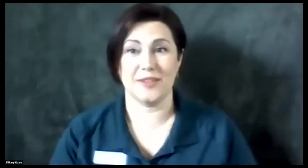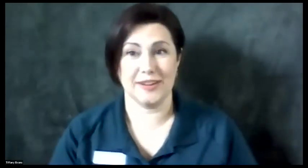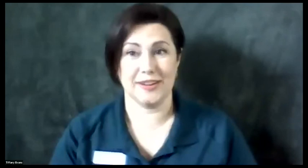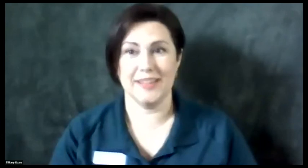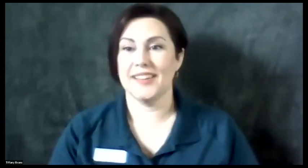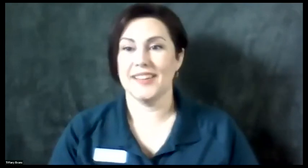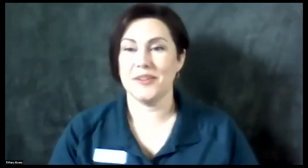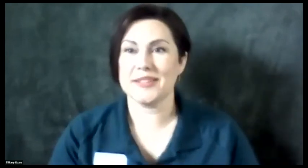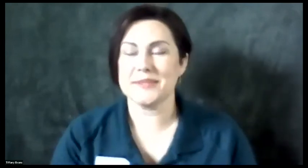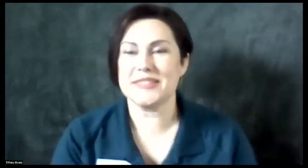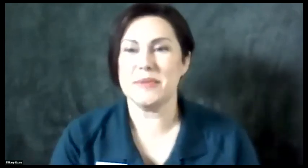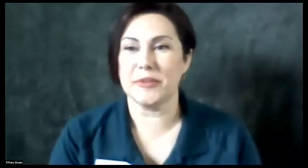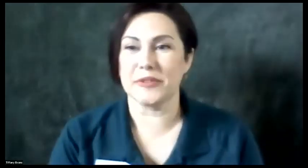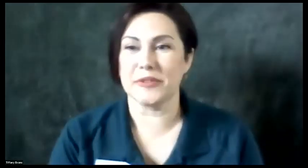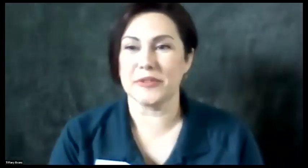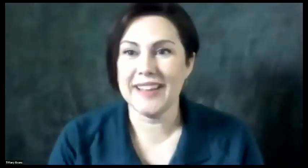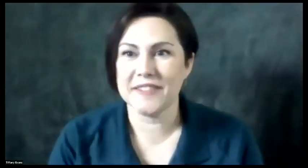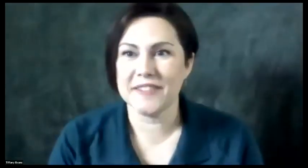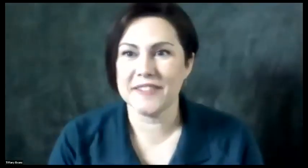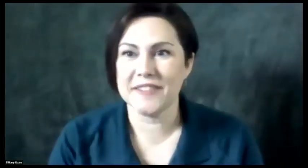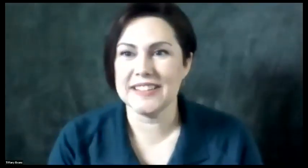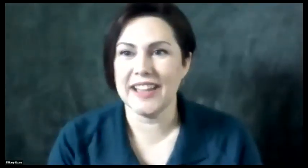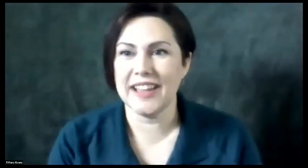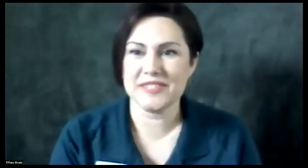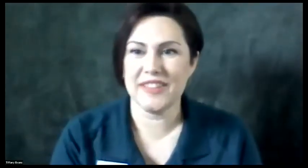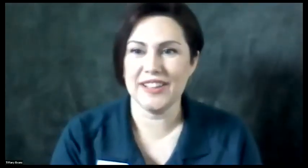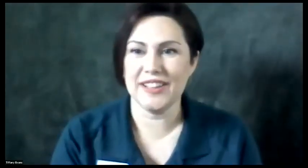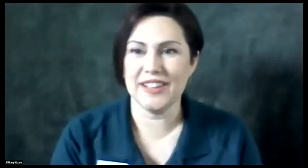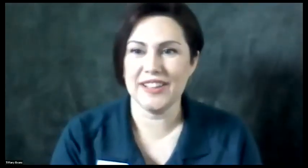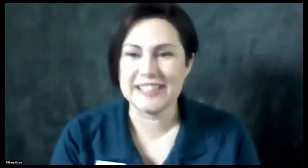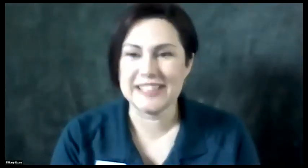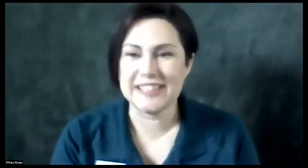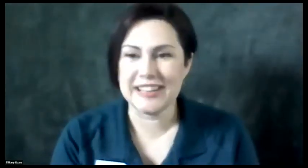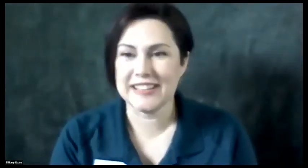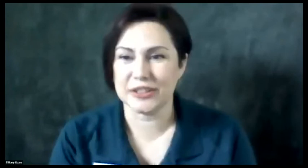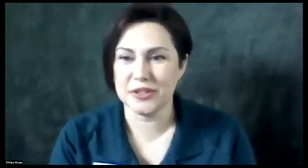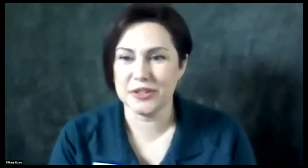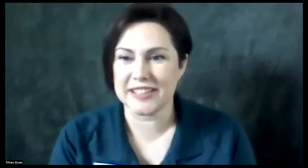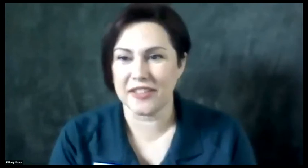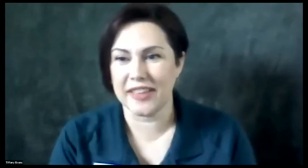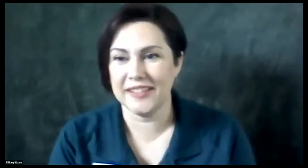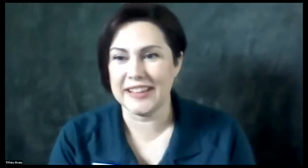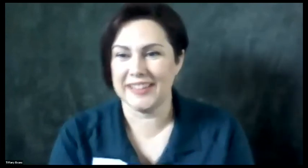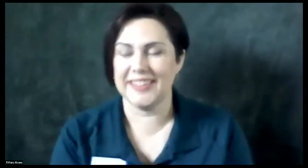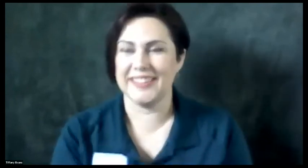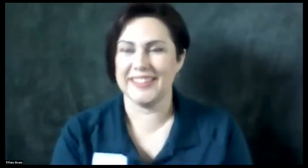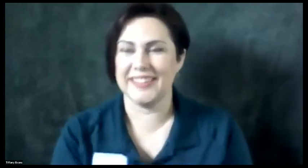STLZOOm.org. Oh, awesome. I see people from Kirkwood, Afton, Edwardsville, Granite City, St. Louis, South County.